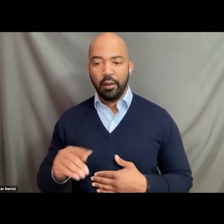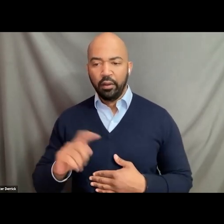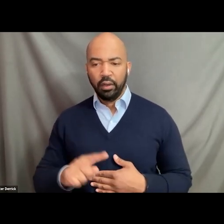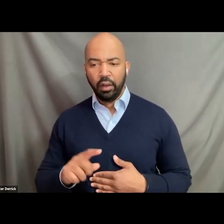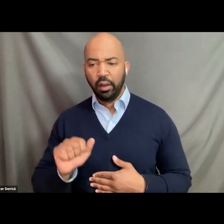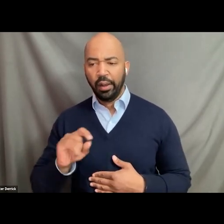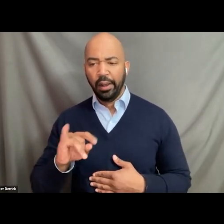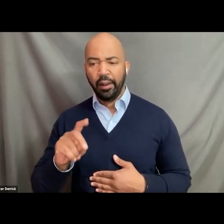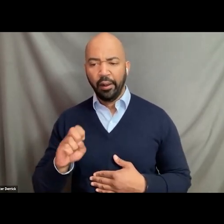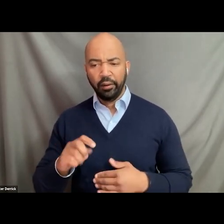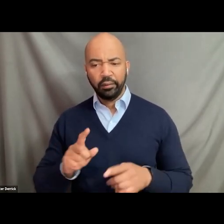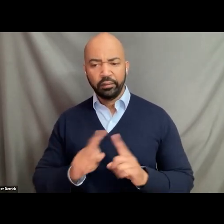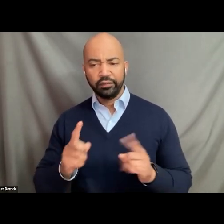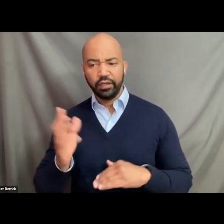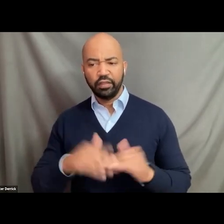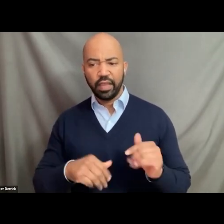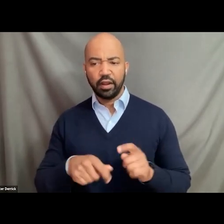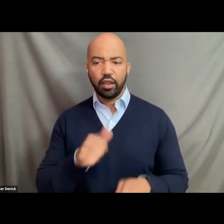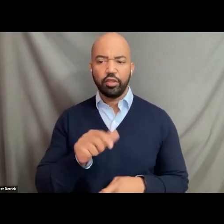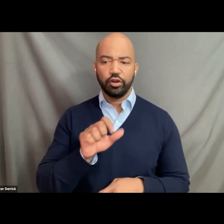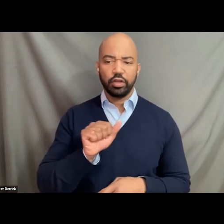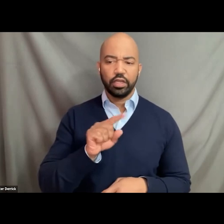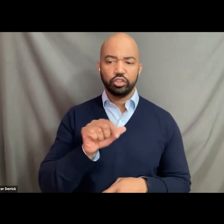aid different than Azure's computer vision API?